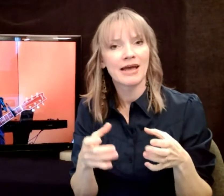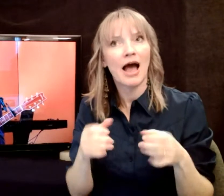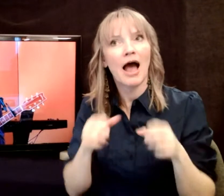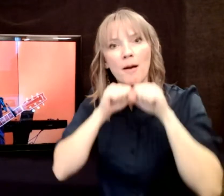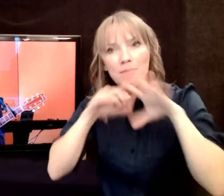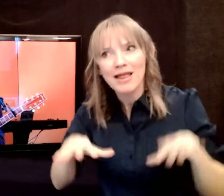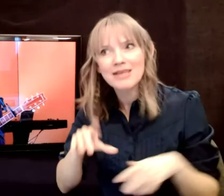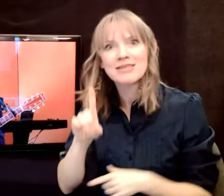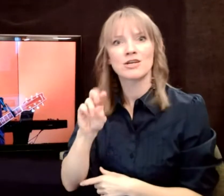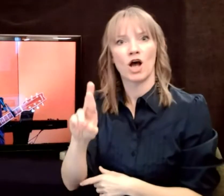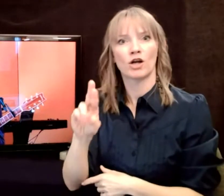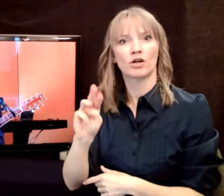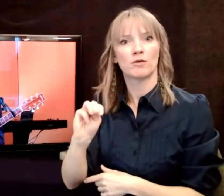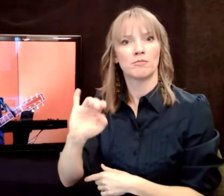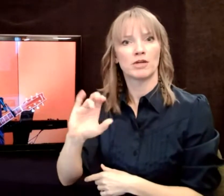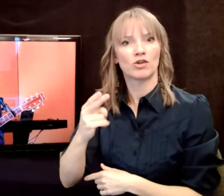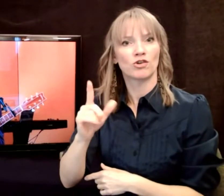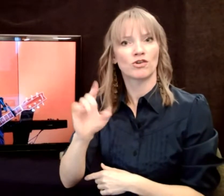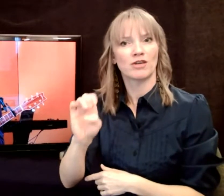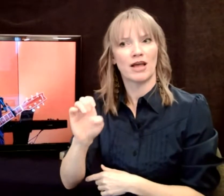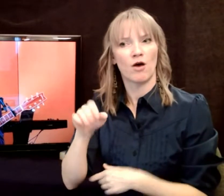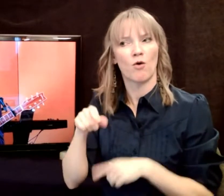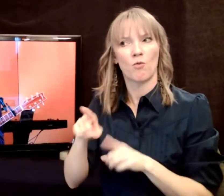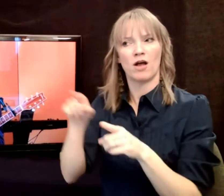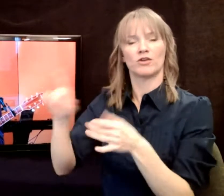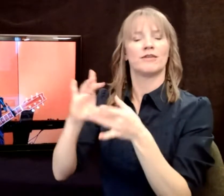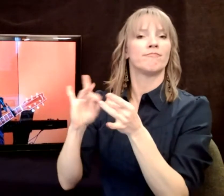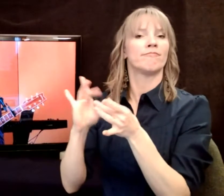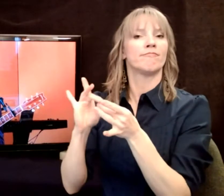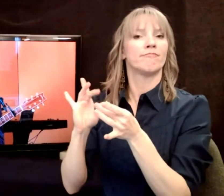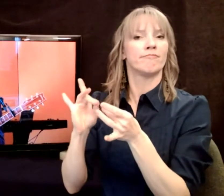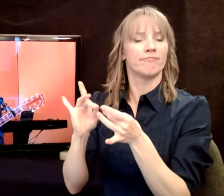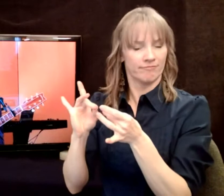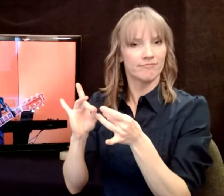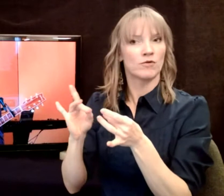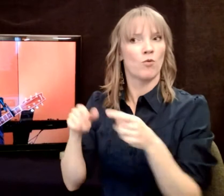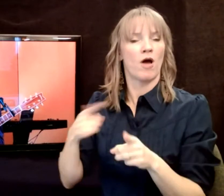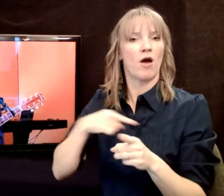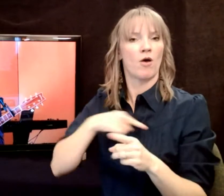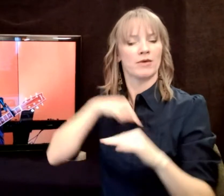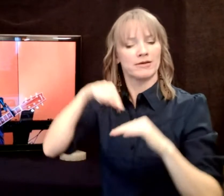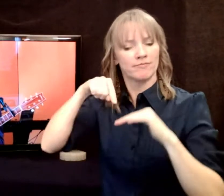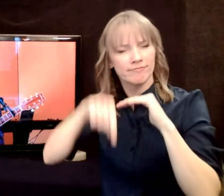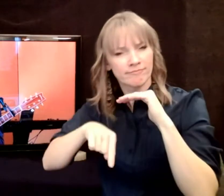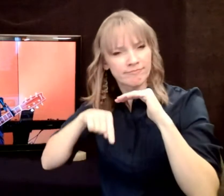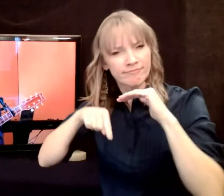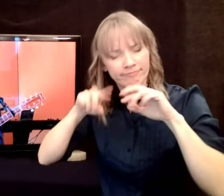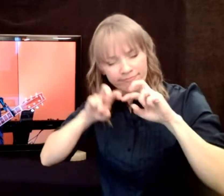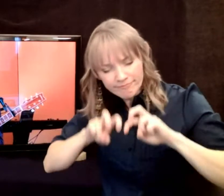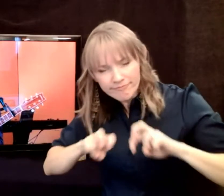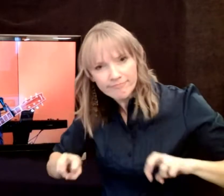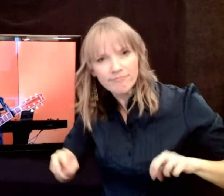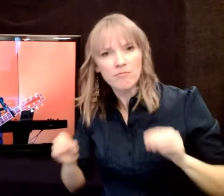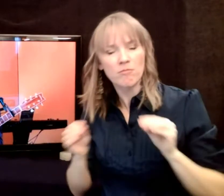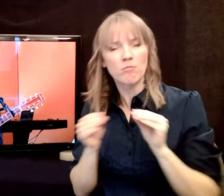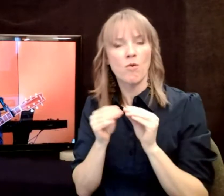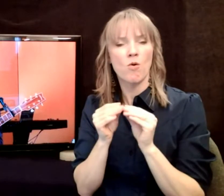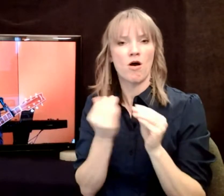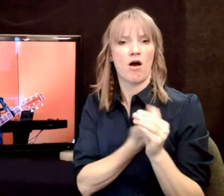Bless Dr. Michelle as she shares her message with us today and as we dive deeper into our teaching.